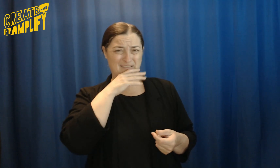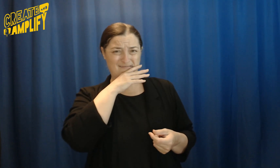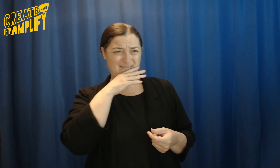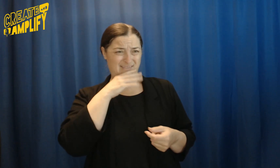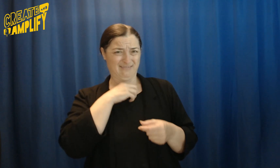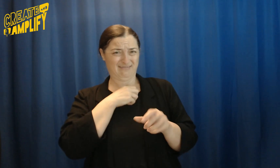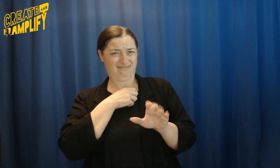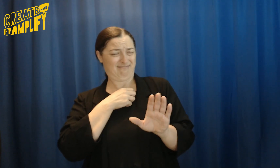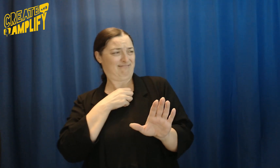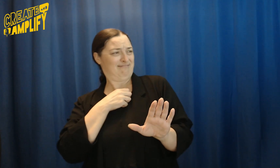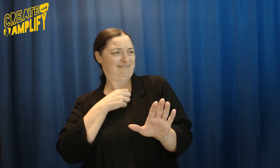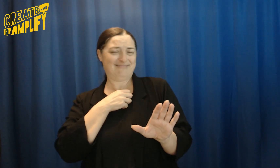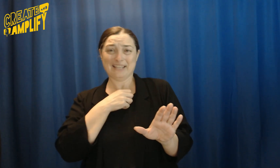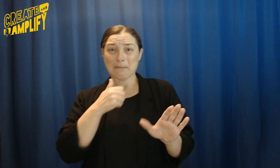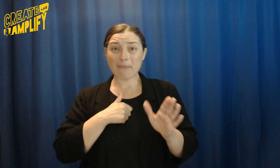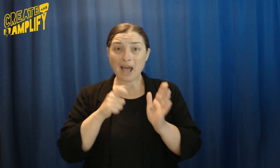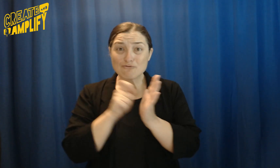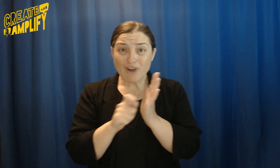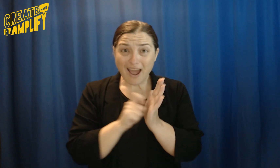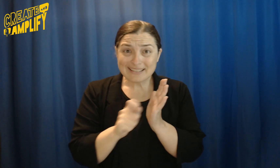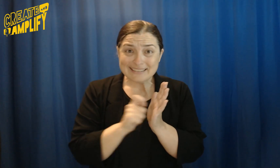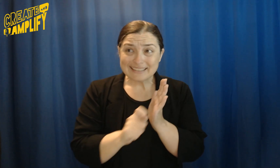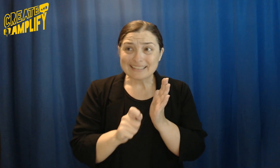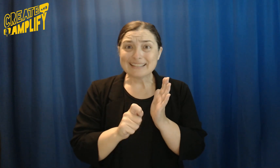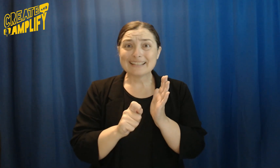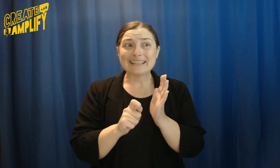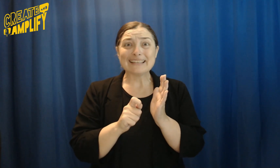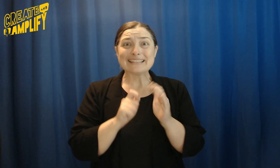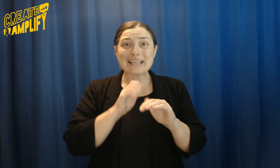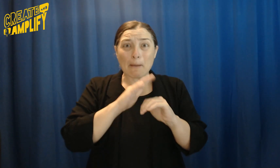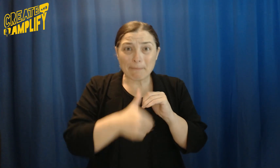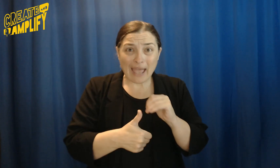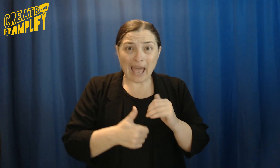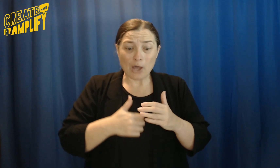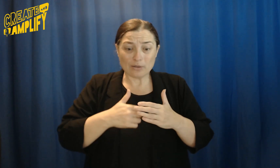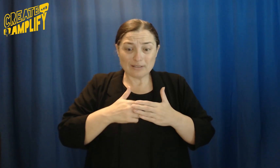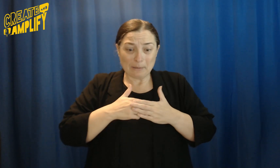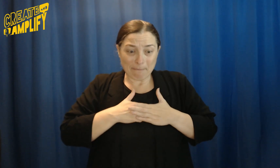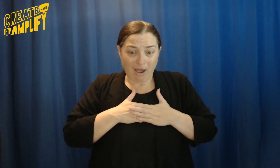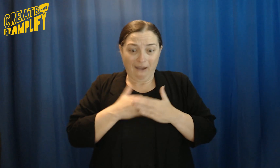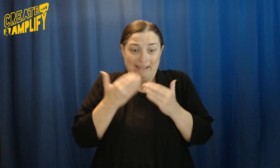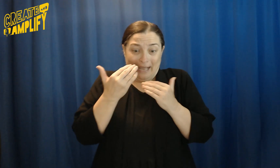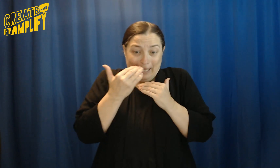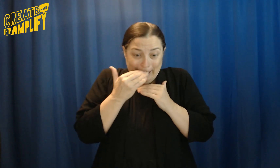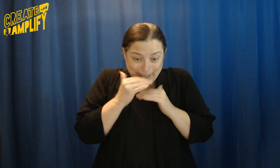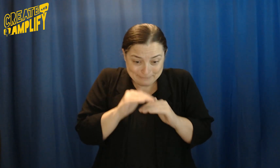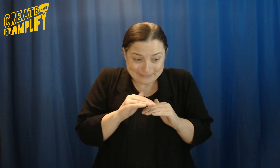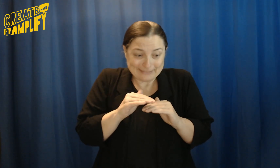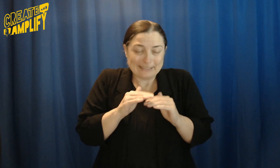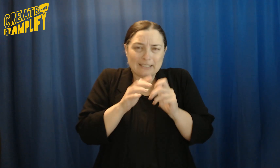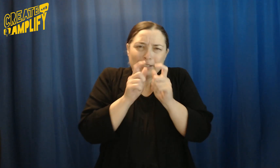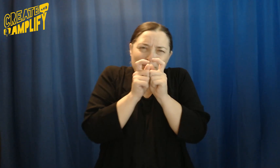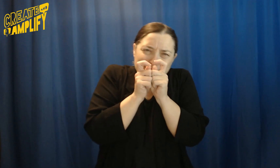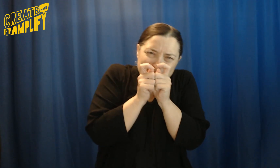my writing is about how limited my energy is, how finite, how precious, and